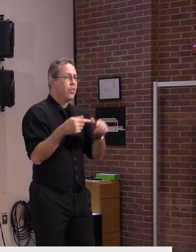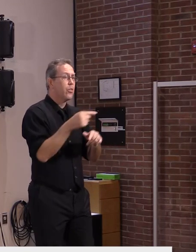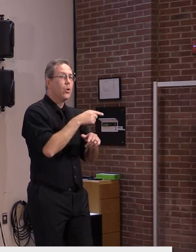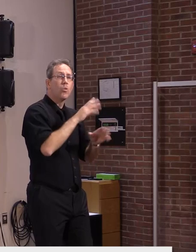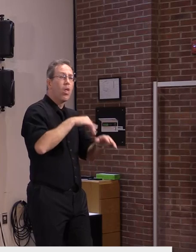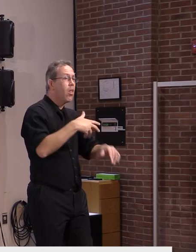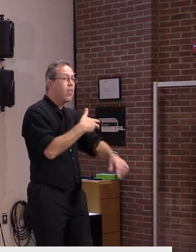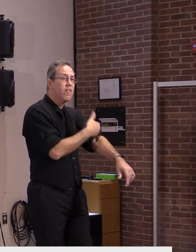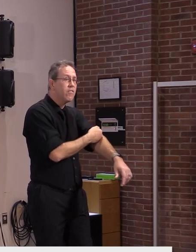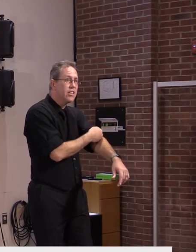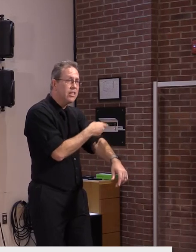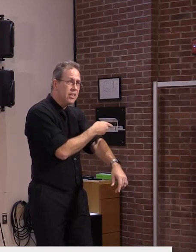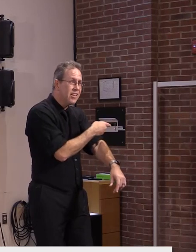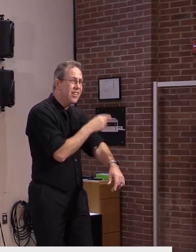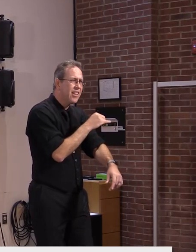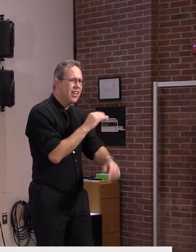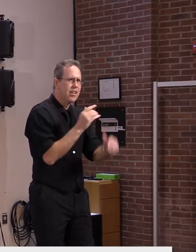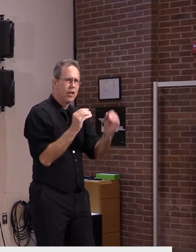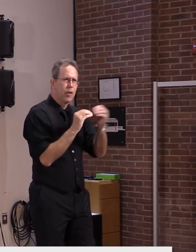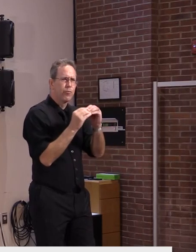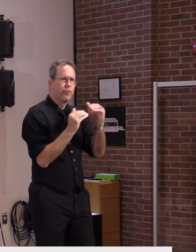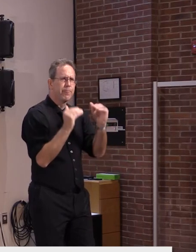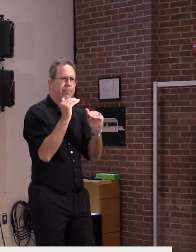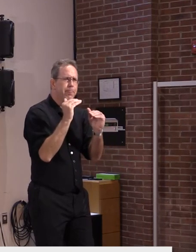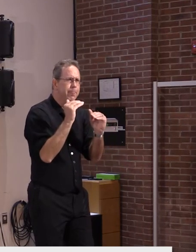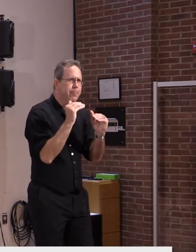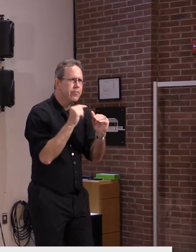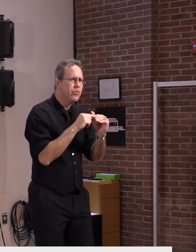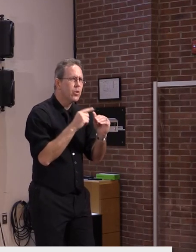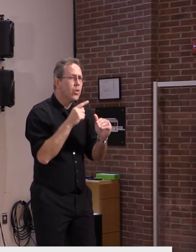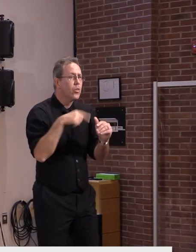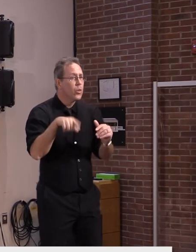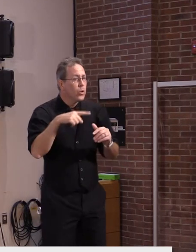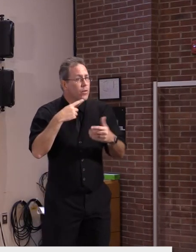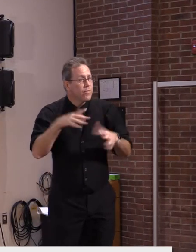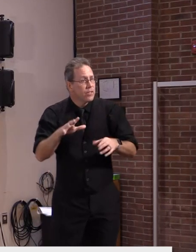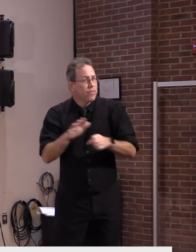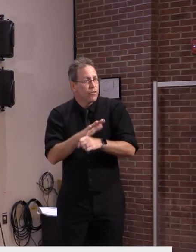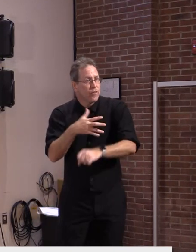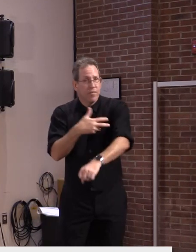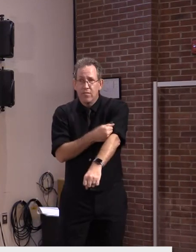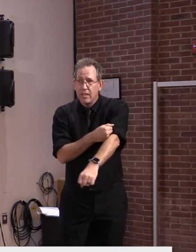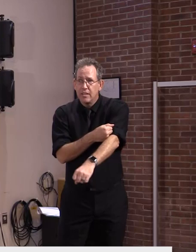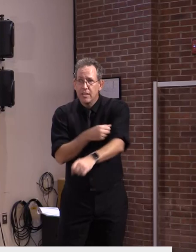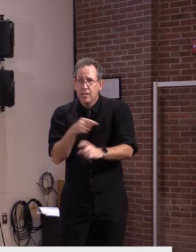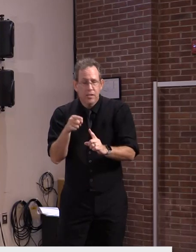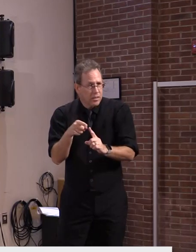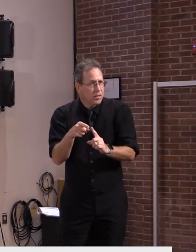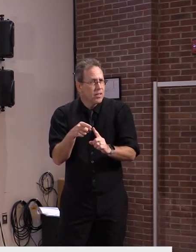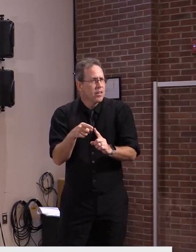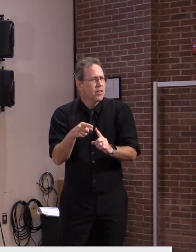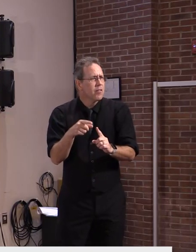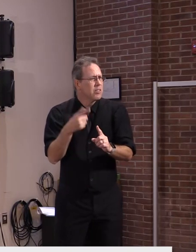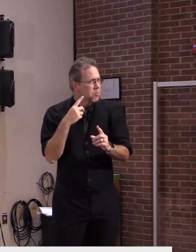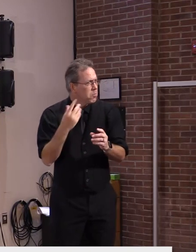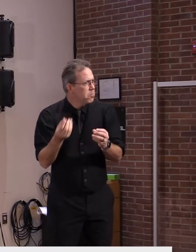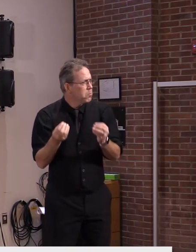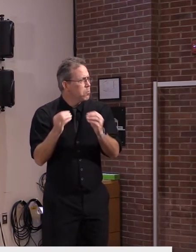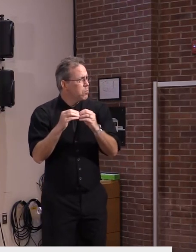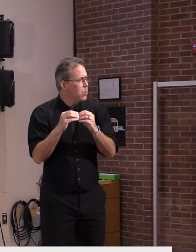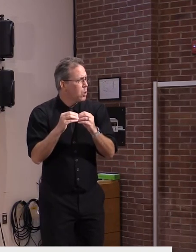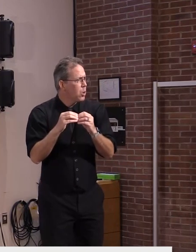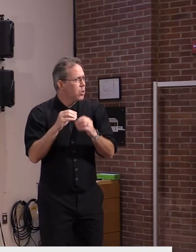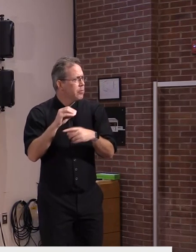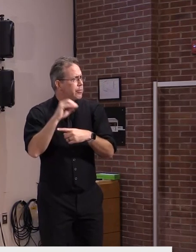the first time that fully vaccinated Vermonters have tested at a higher per capita rate, have tested positive than